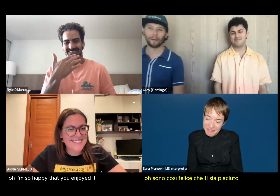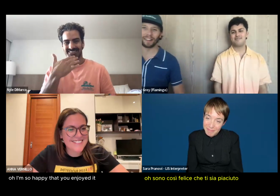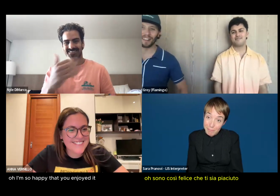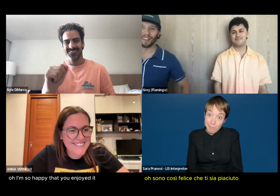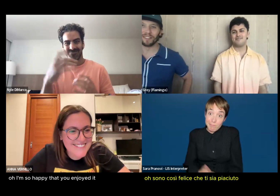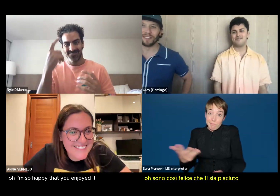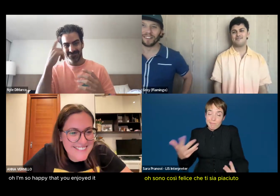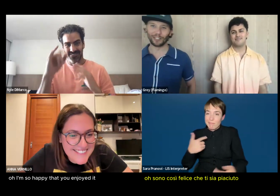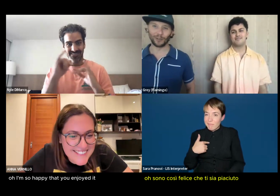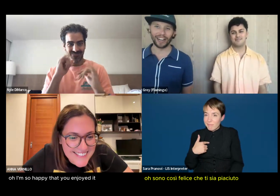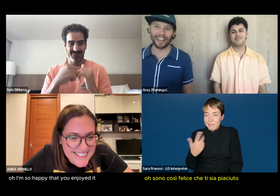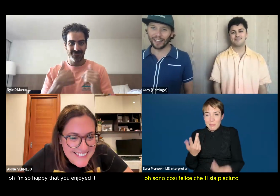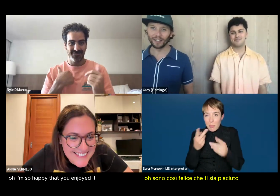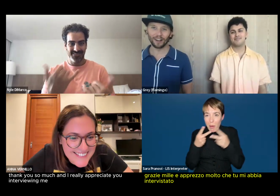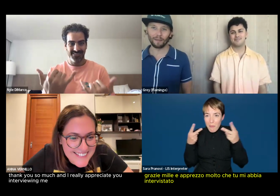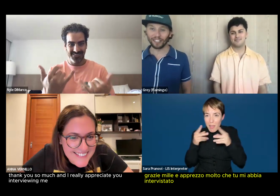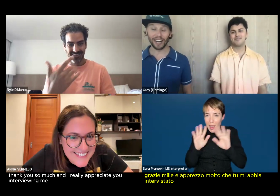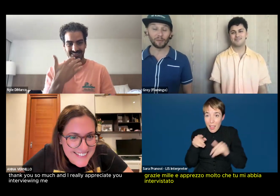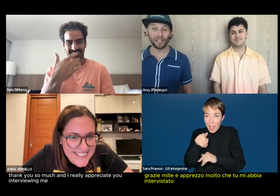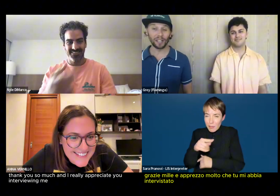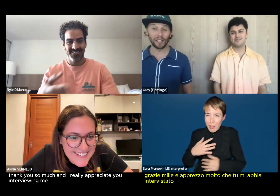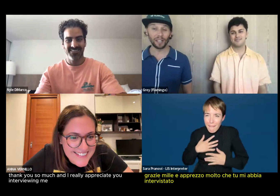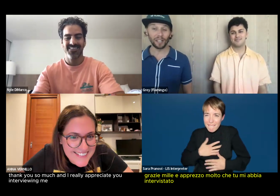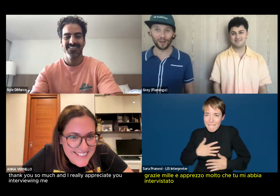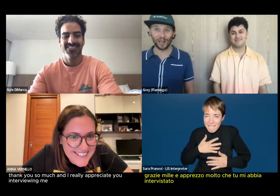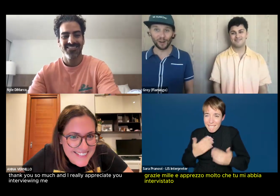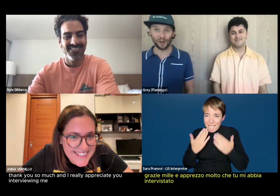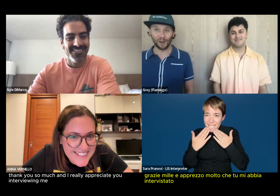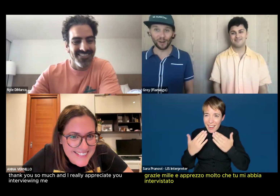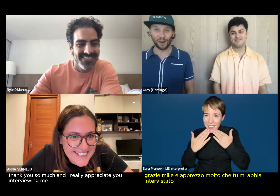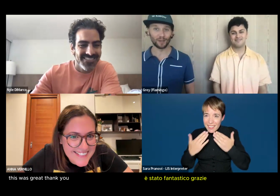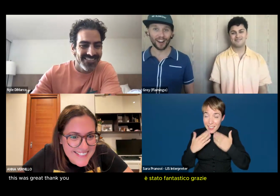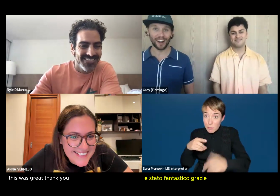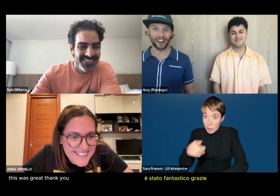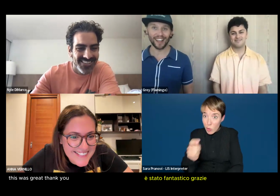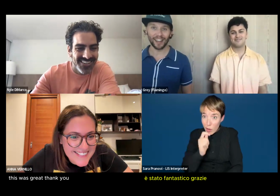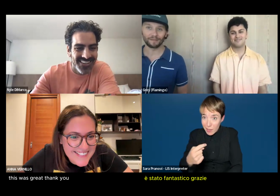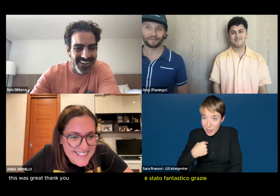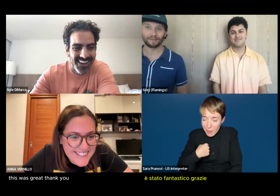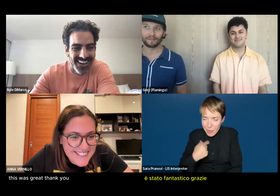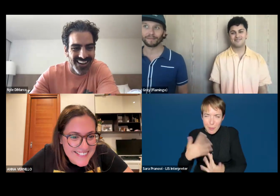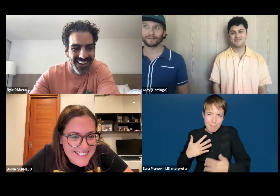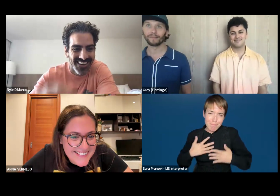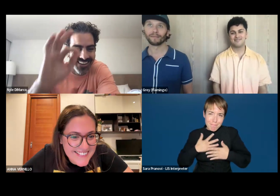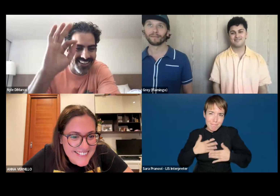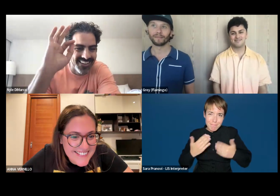Oh, I'm so happy that you enjoyed it. Thank you so much. And I really appreciate you interviewing me. This was great. Thank